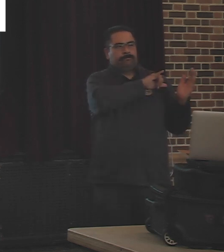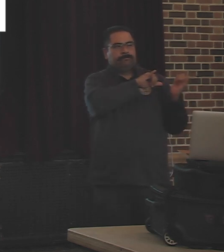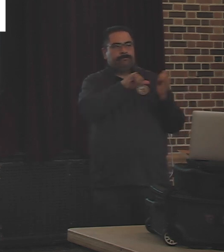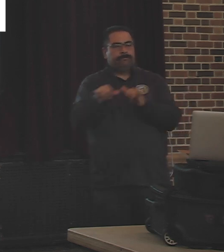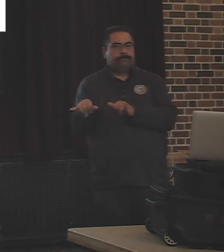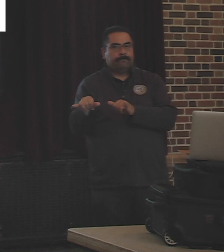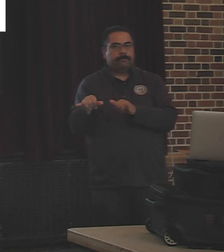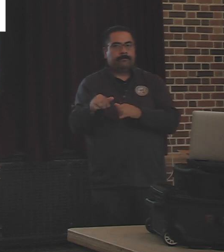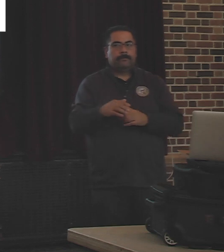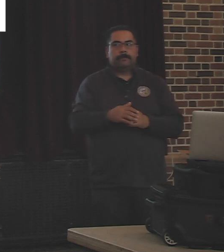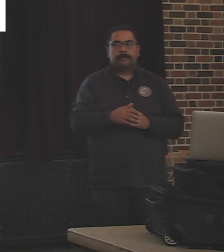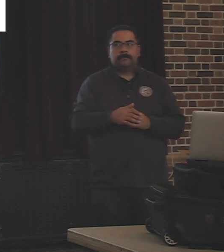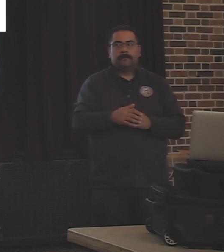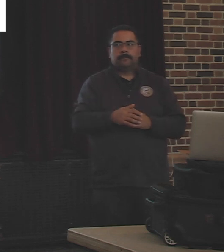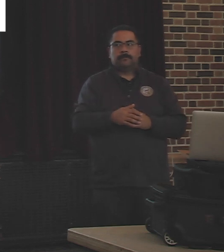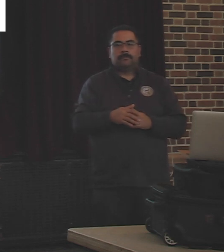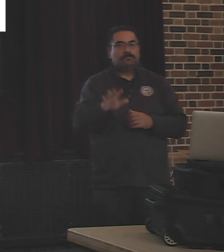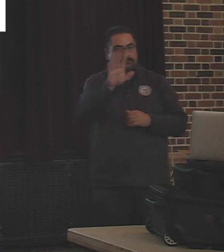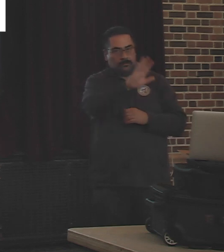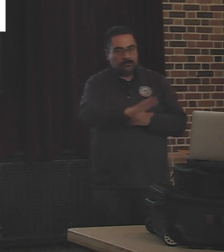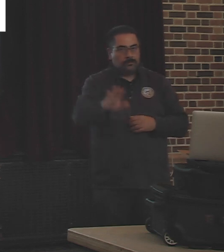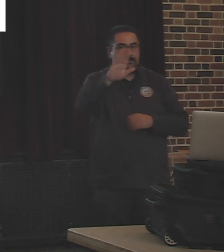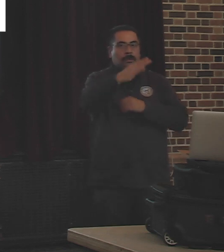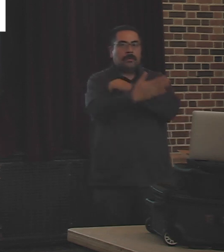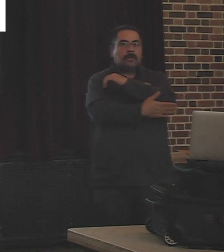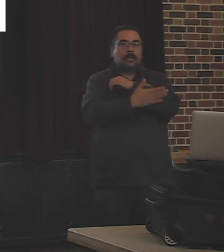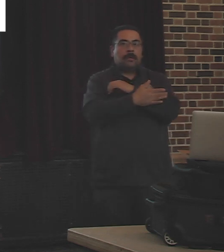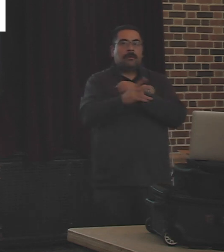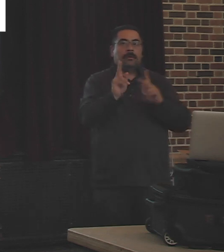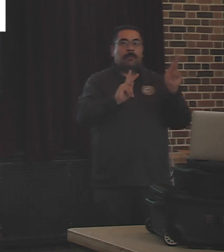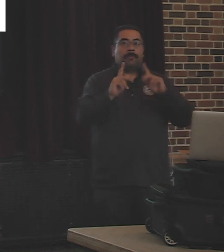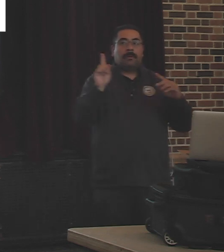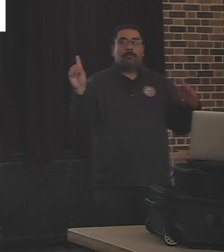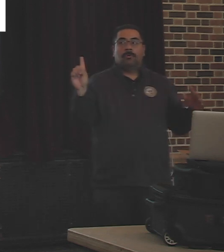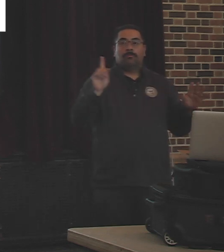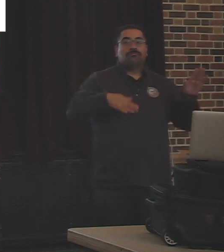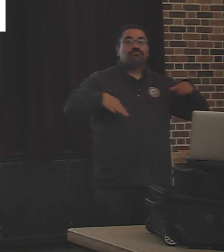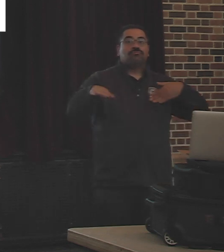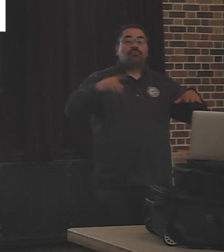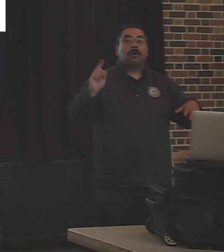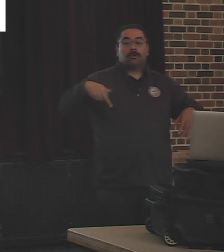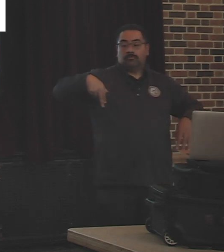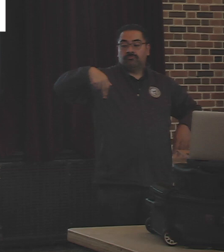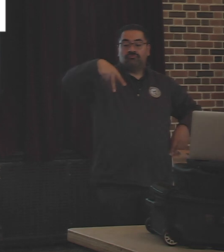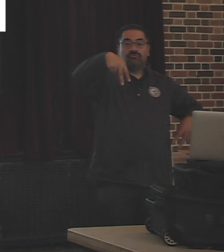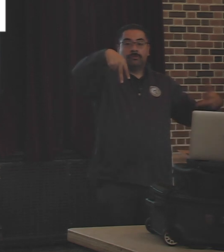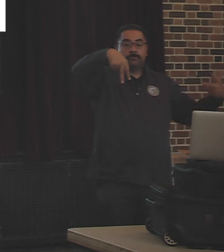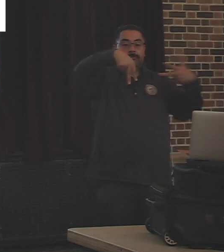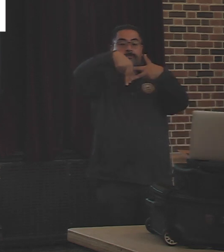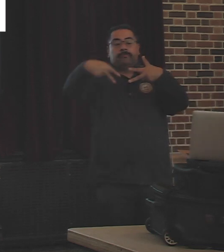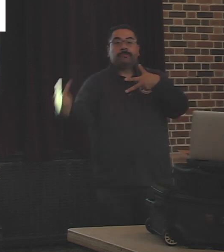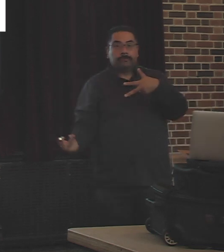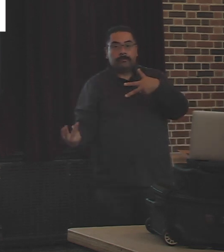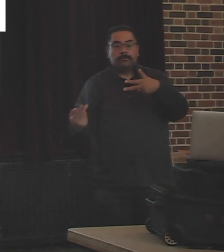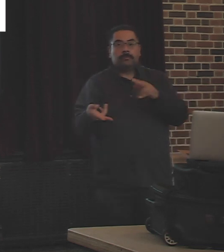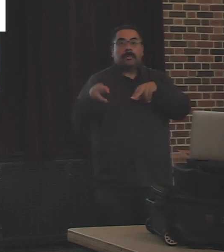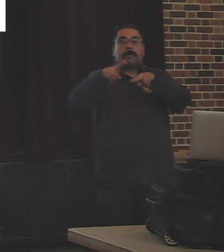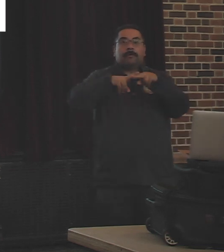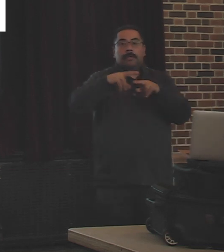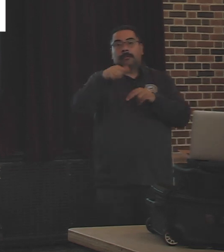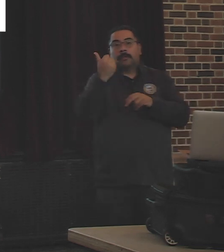that across the nation, pedestrian fatalities have been increasing at a much more rapid rate than any other